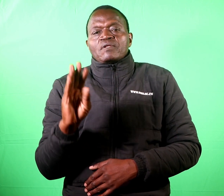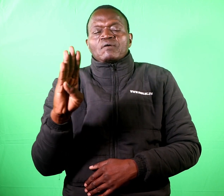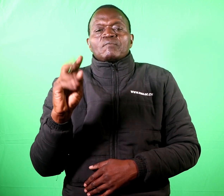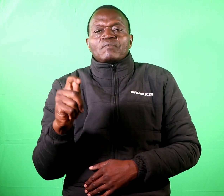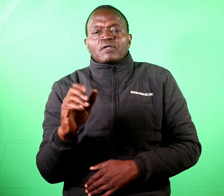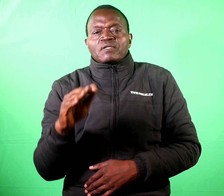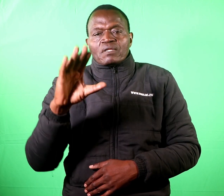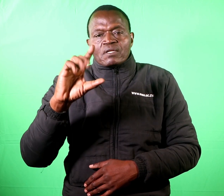kilometer,